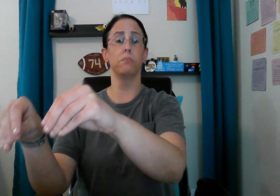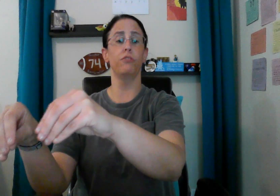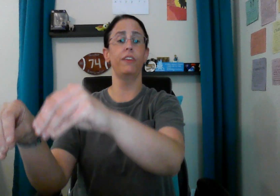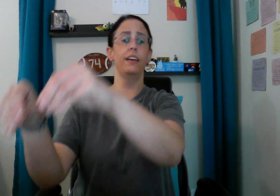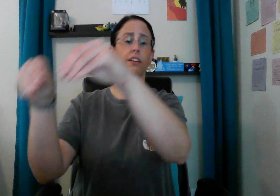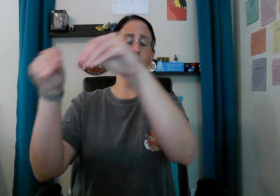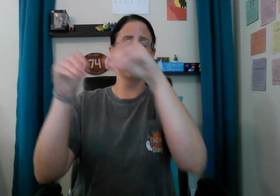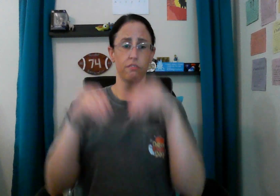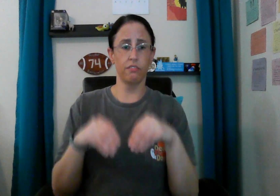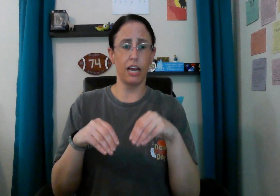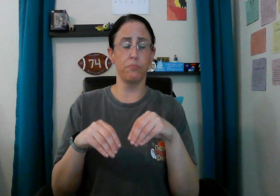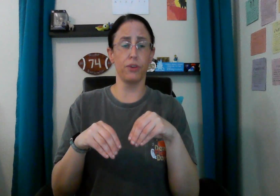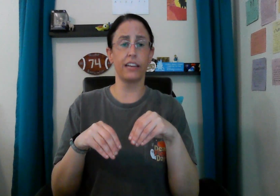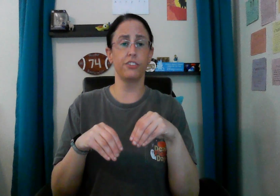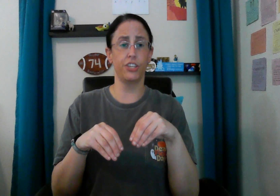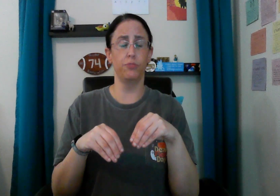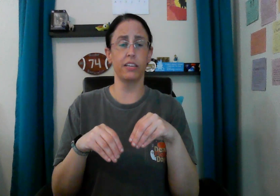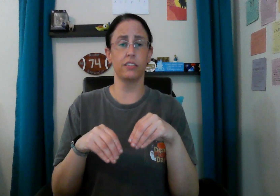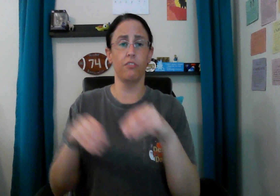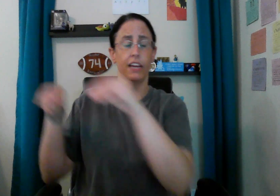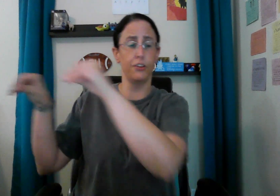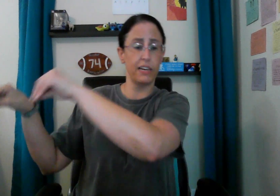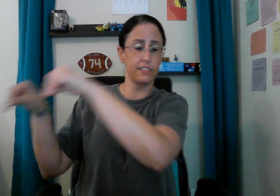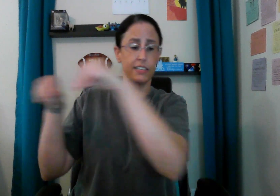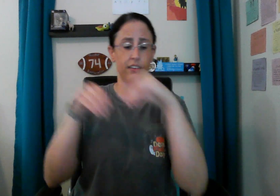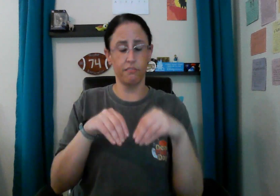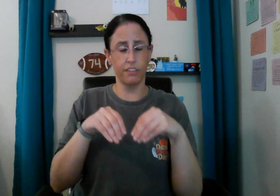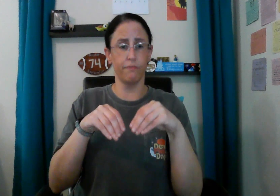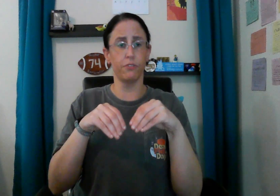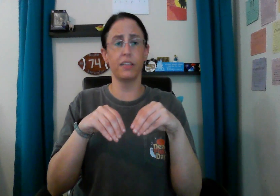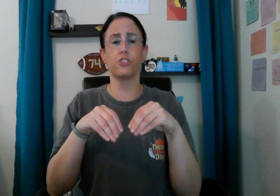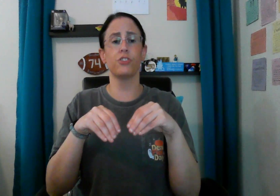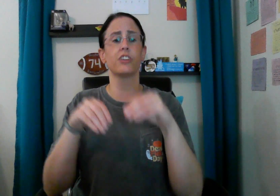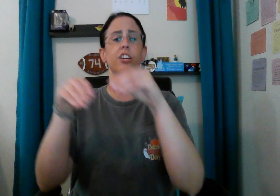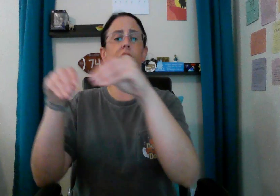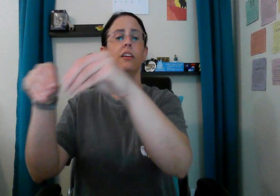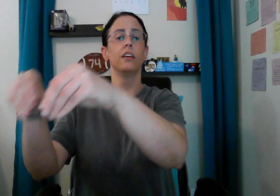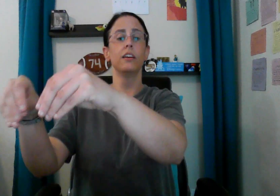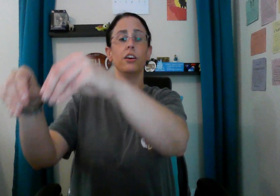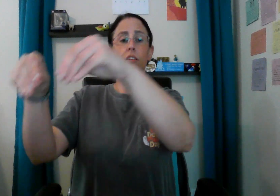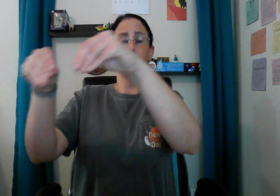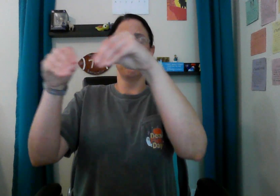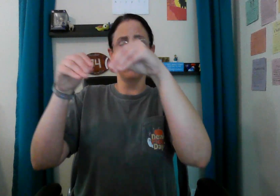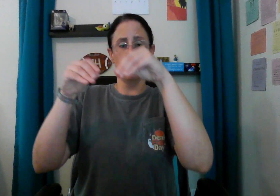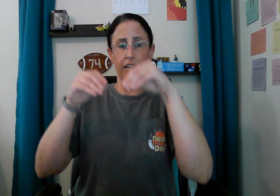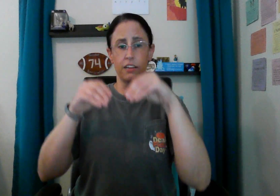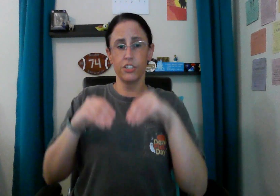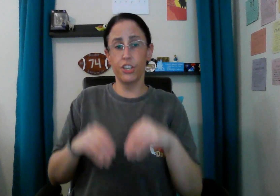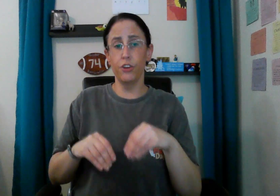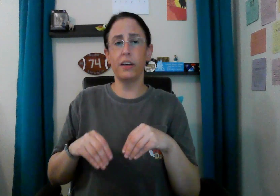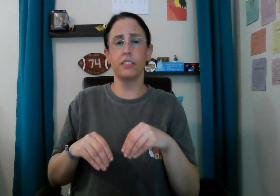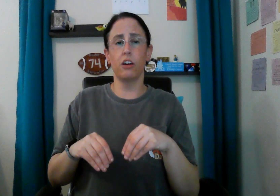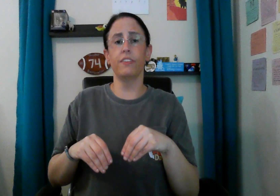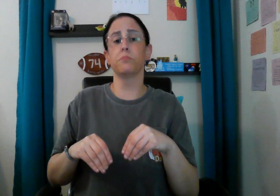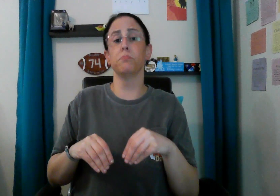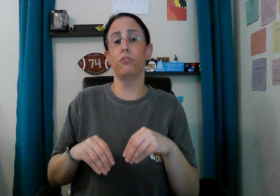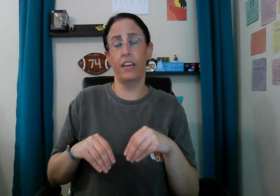move here, I bring it to myself, and you might see it come from this direction. Moving to myself is move